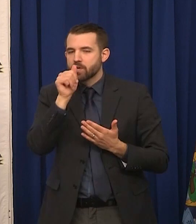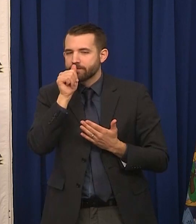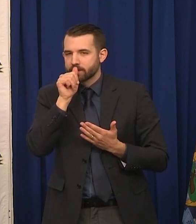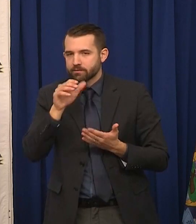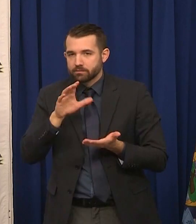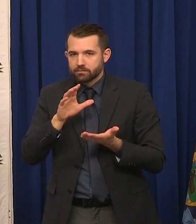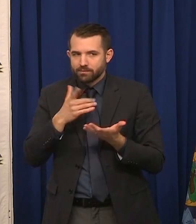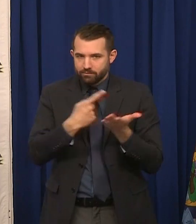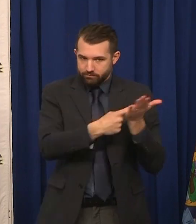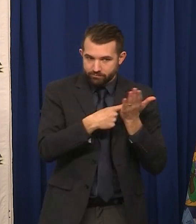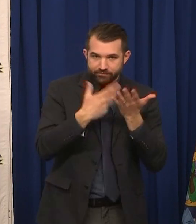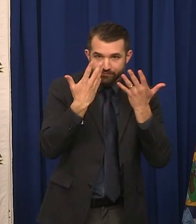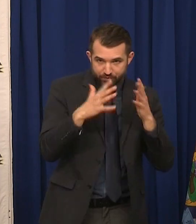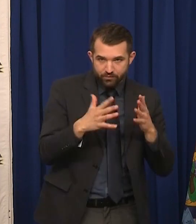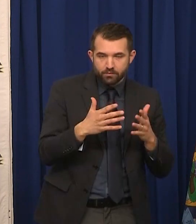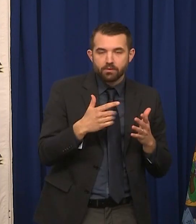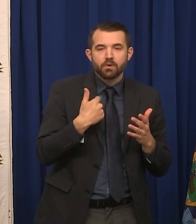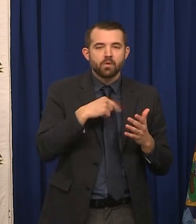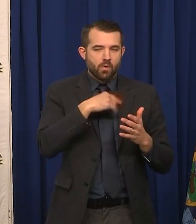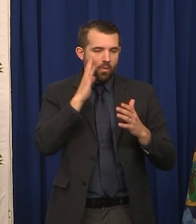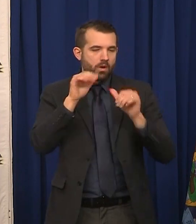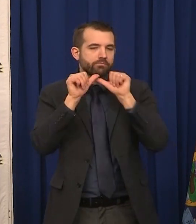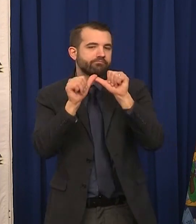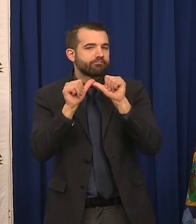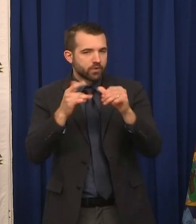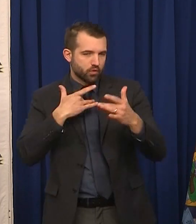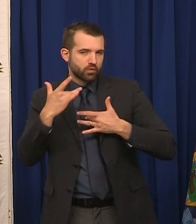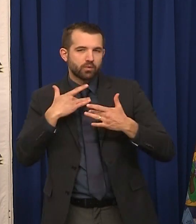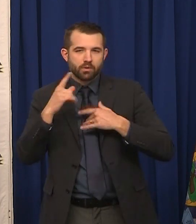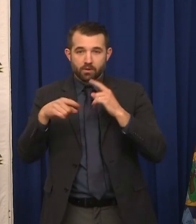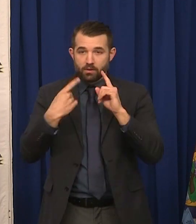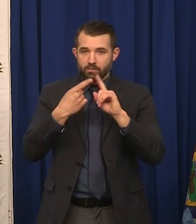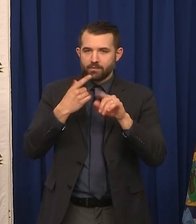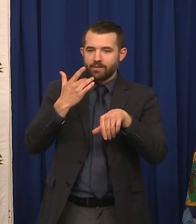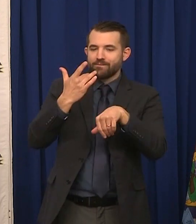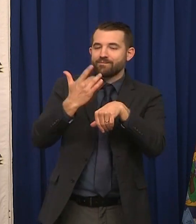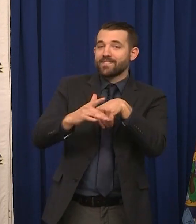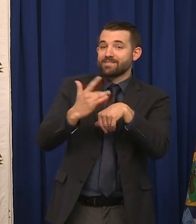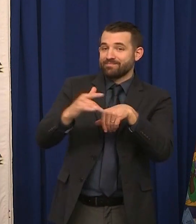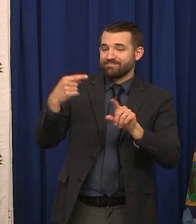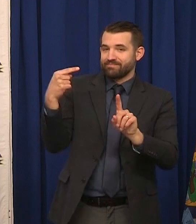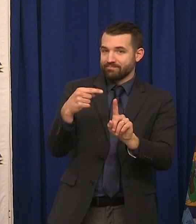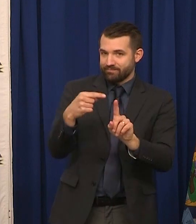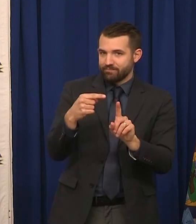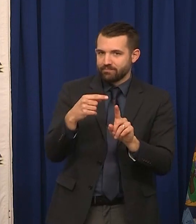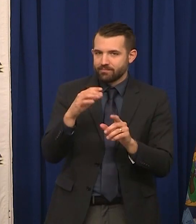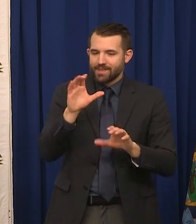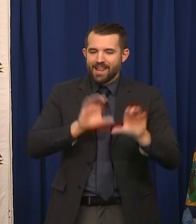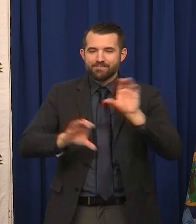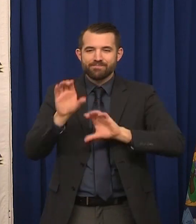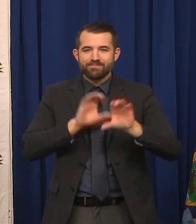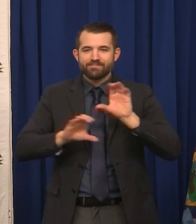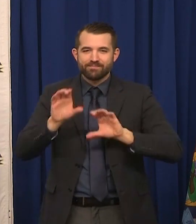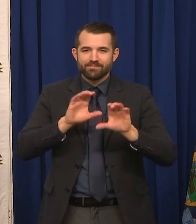to be concerned about the ongoing availability of these chemicals to do the test, the